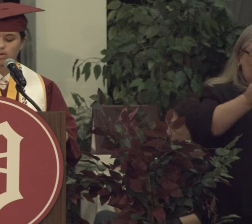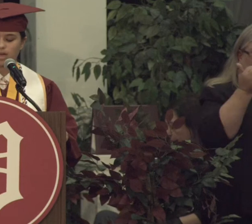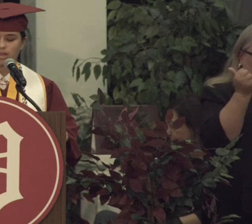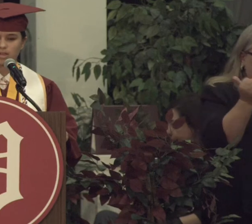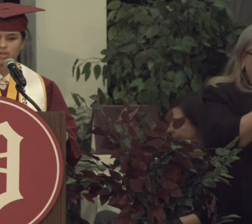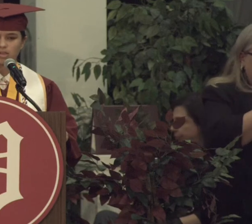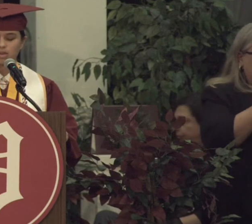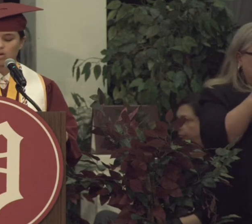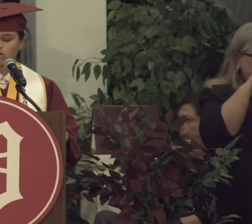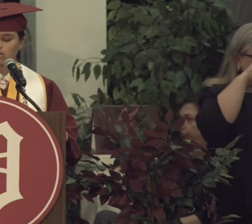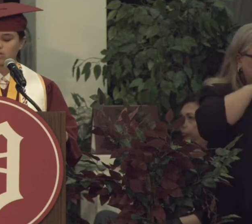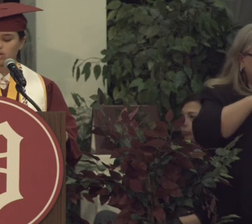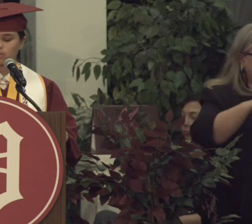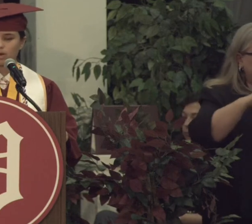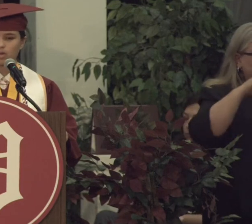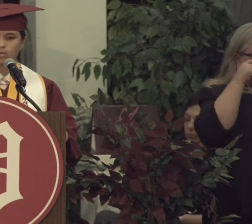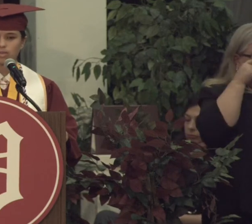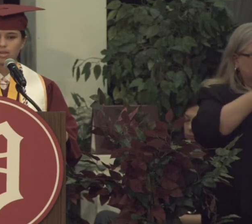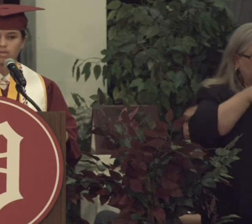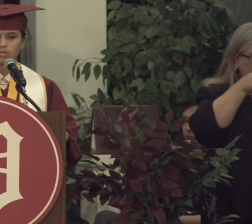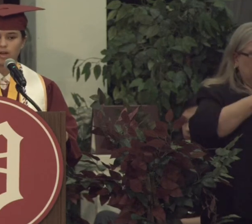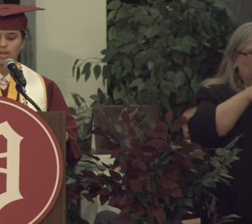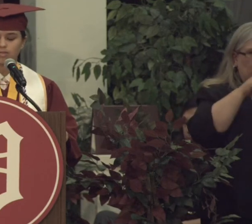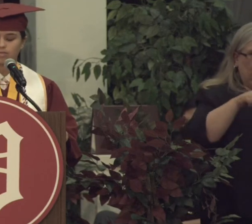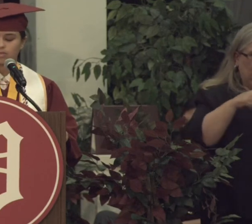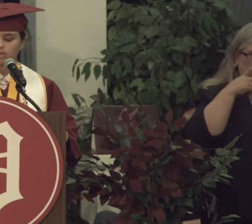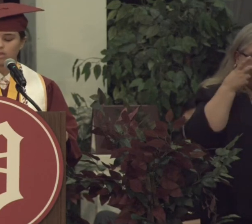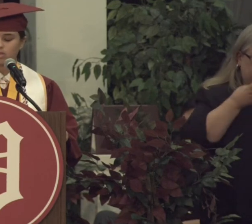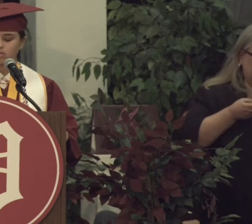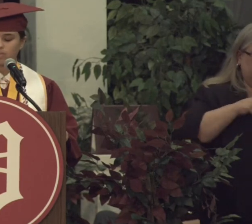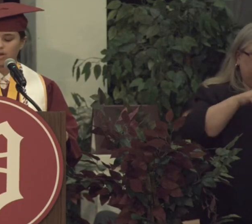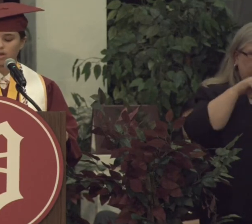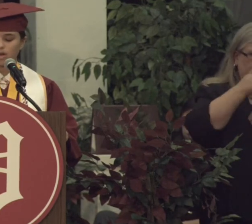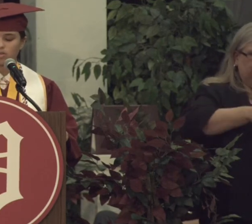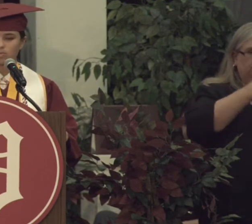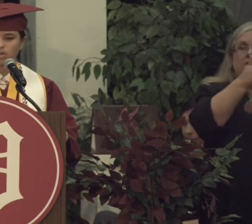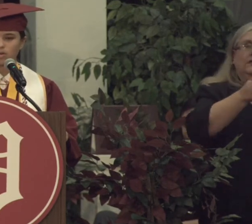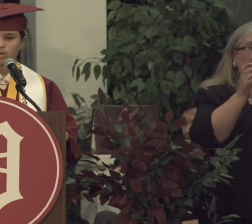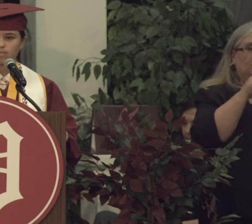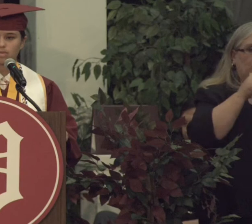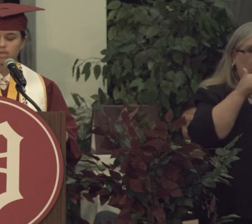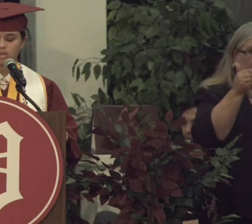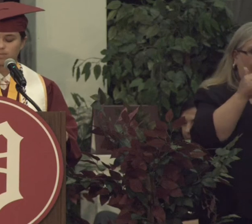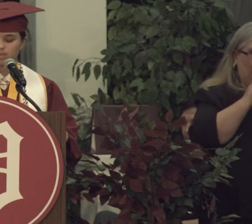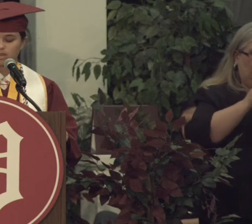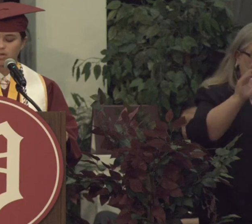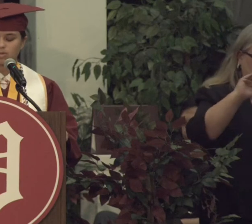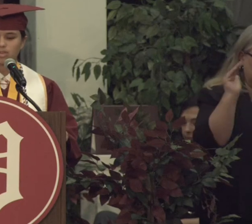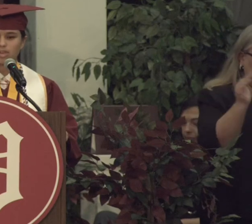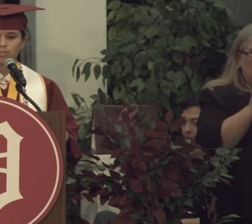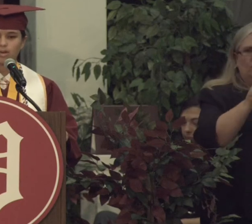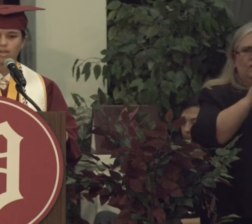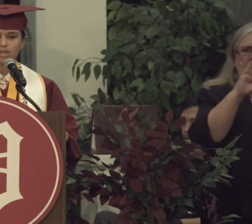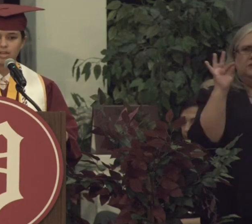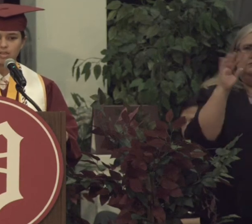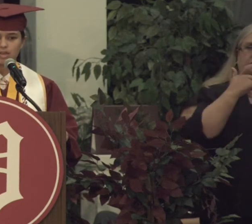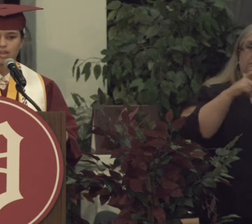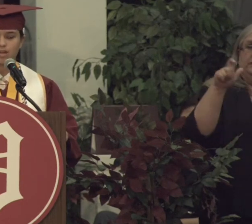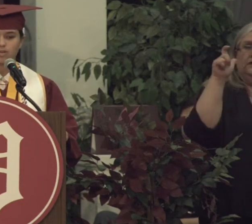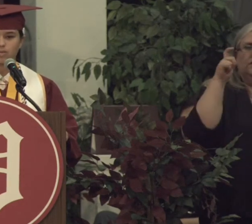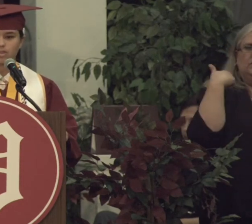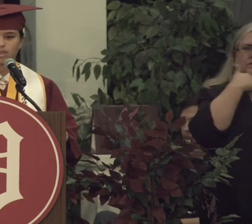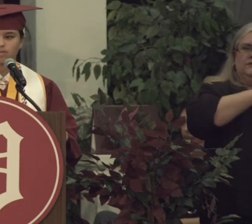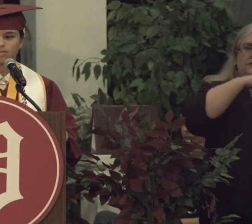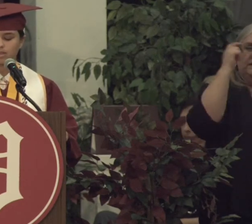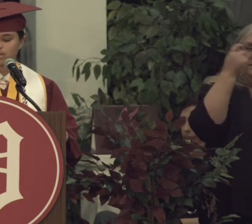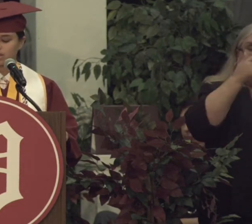kept throwing at us, only growing brighter with each triumph. No matter how small our wins seemed, we celebrated each and